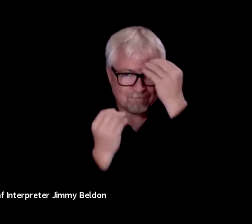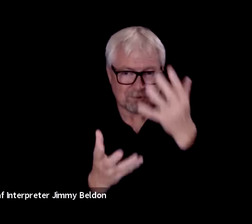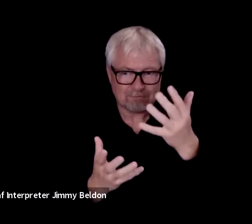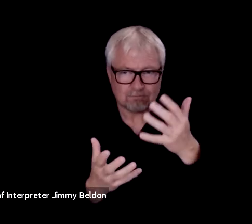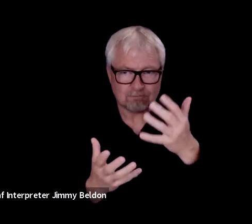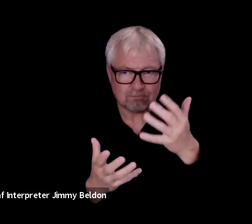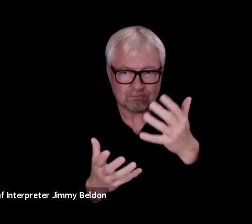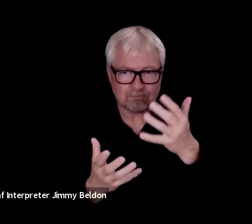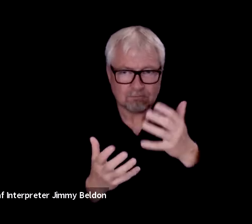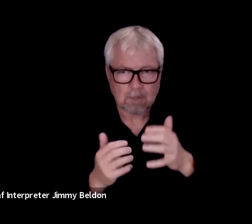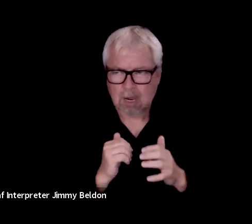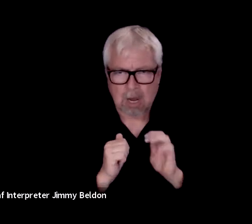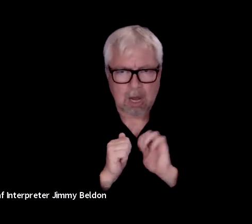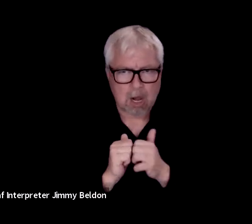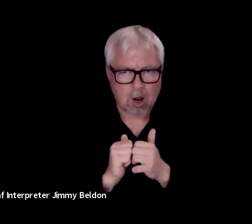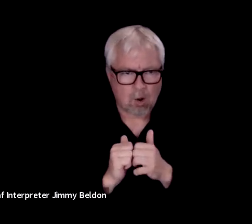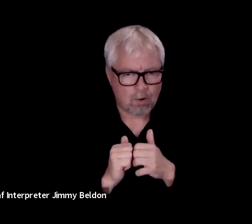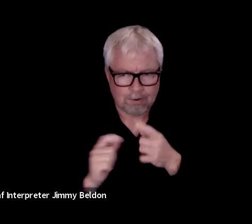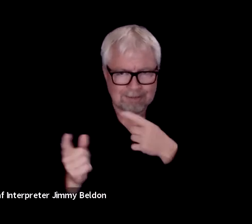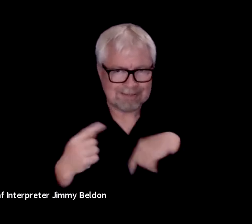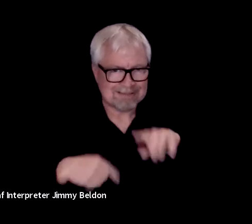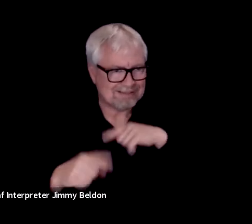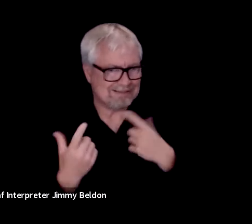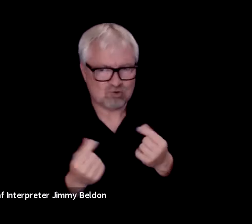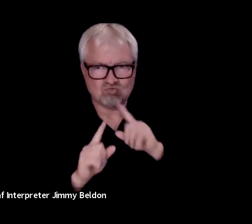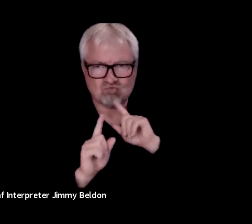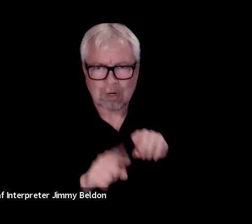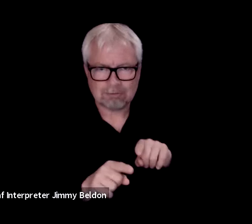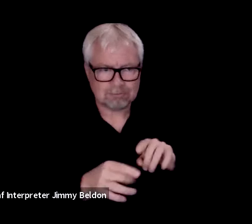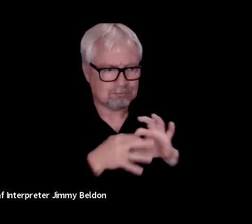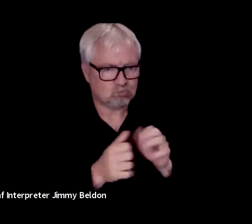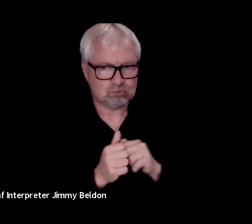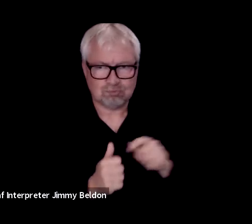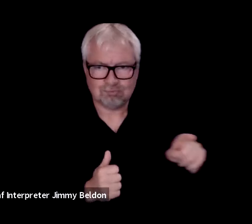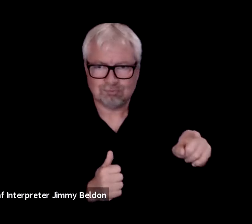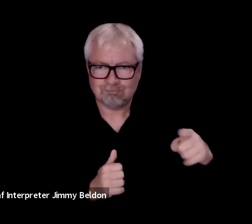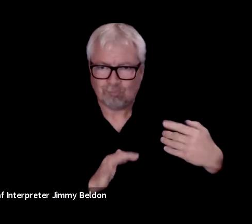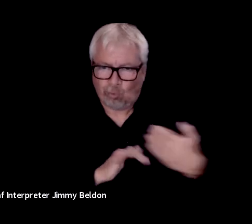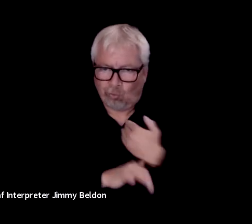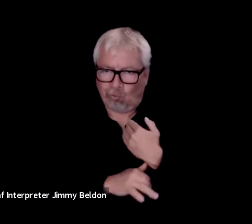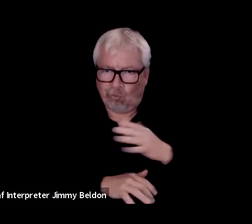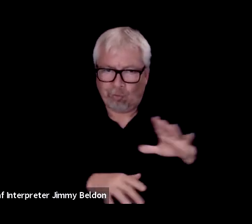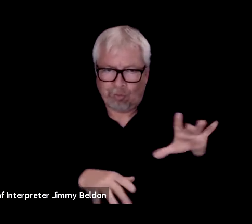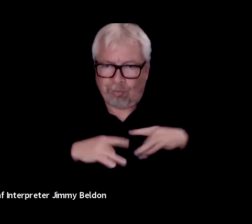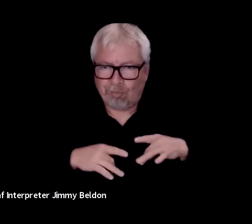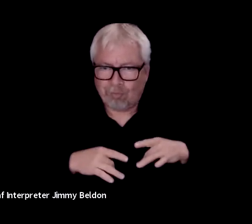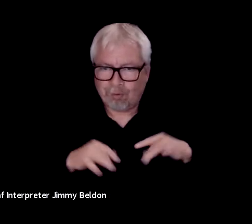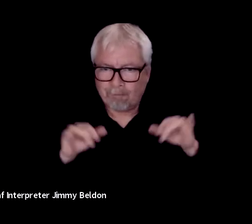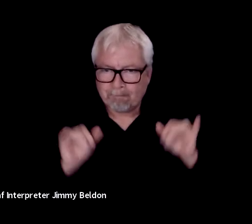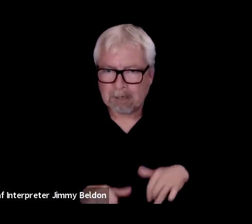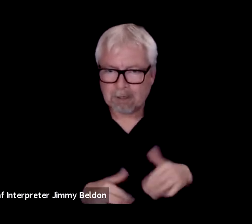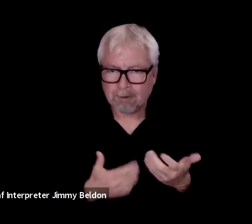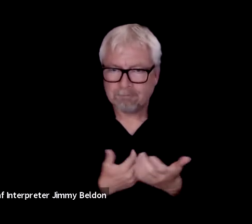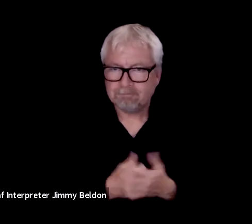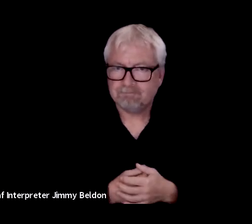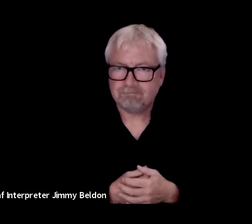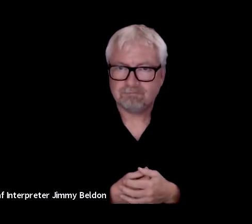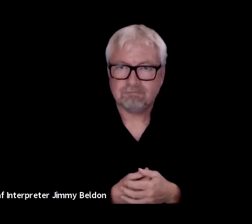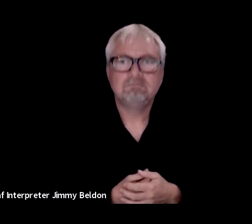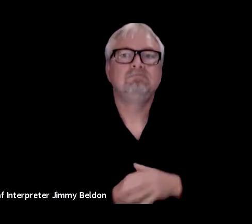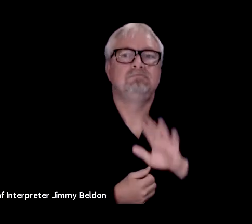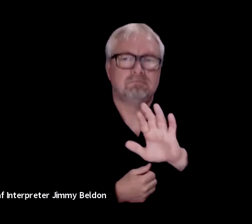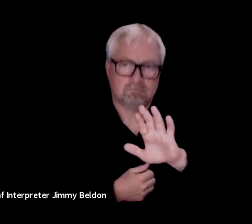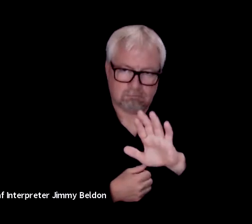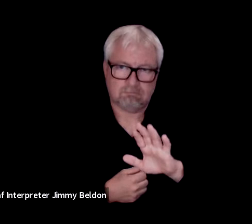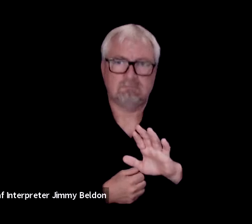Dr. Linfield? Thank you, Commissioner. I just wanted to add a couple of thoughts. One